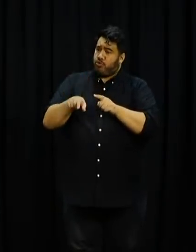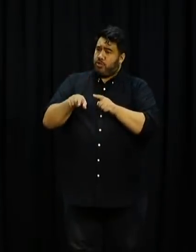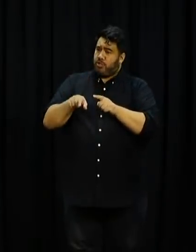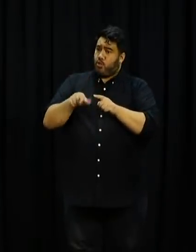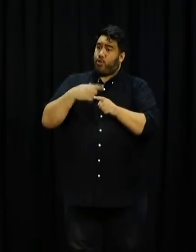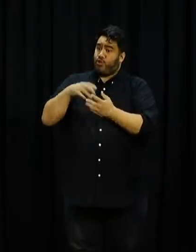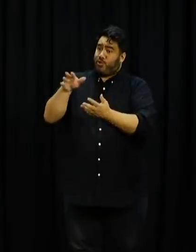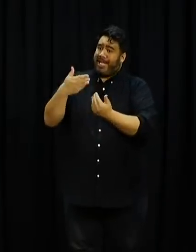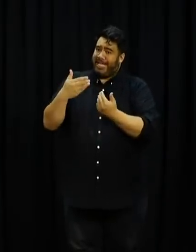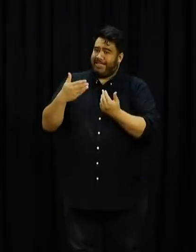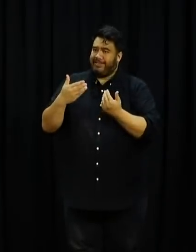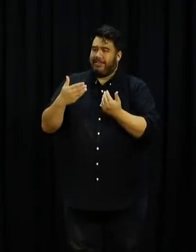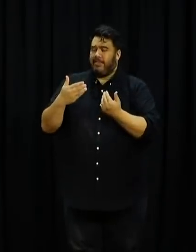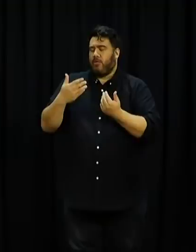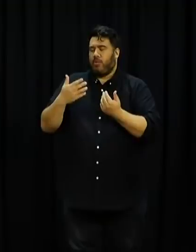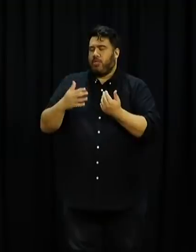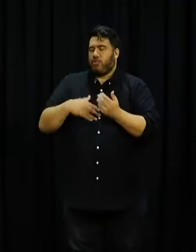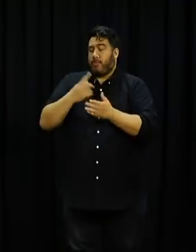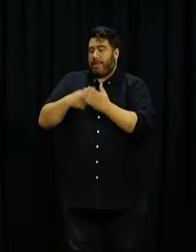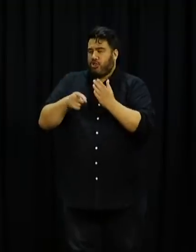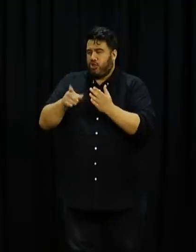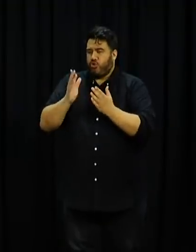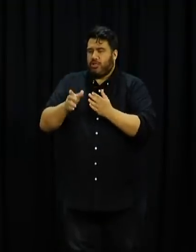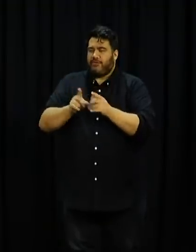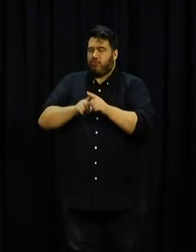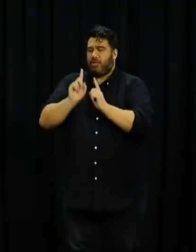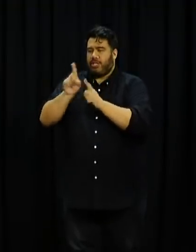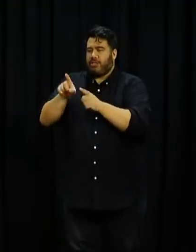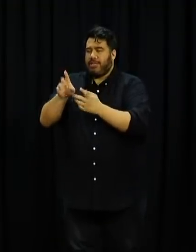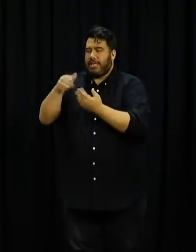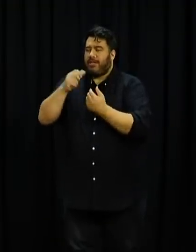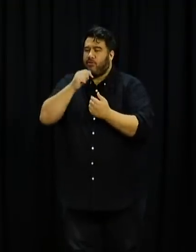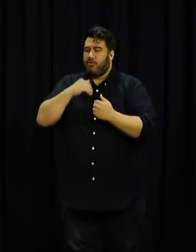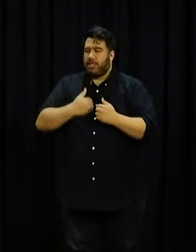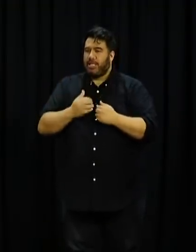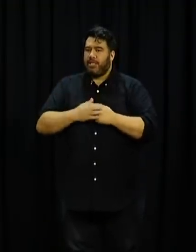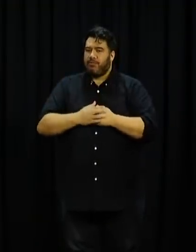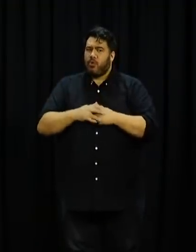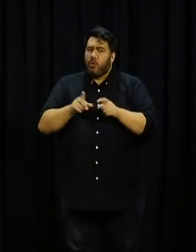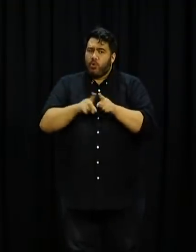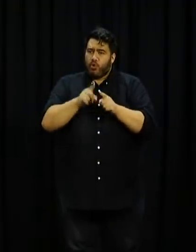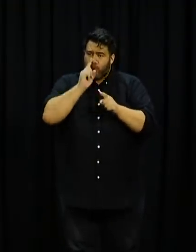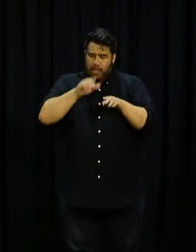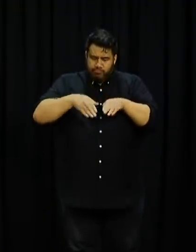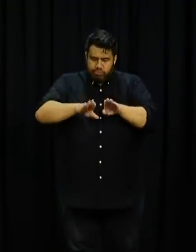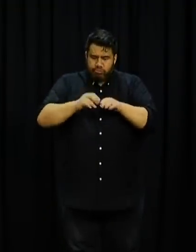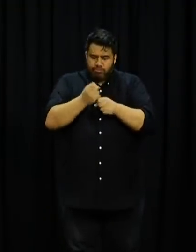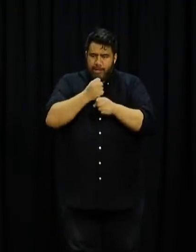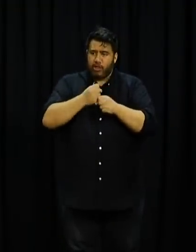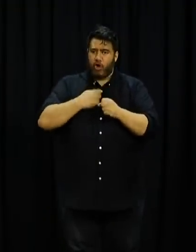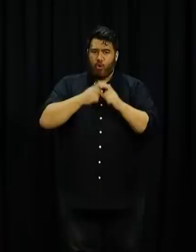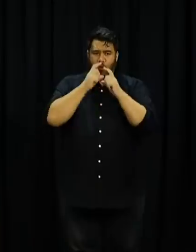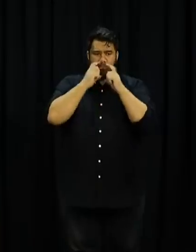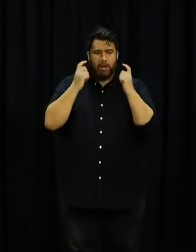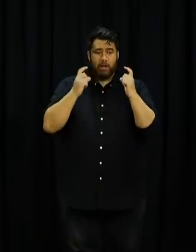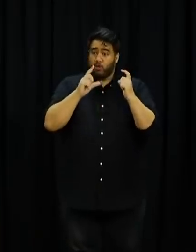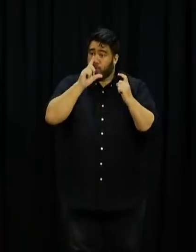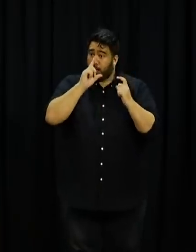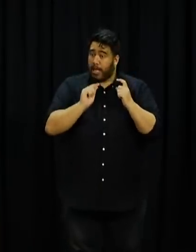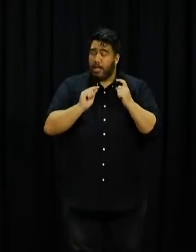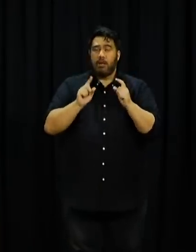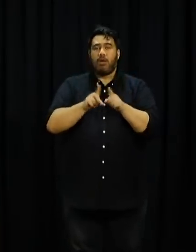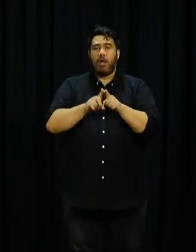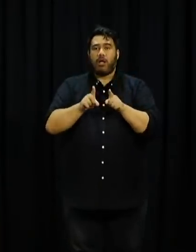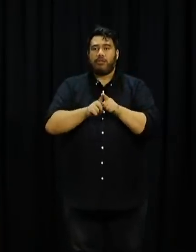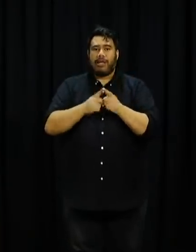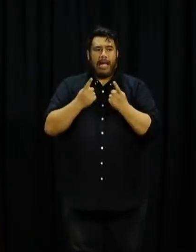So that's one reason. Also, we do want to get the message out that you can fashion your own mask. And so even if you're unable